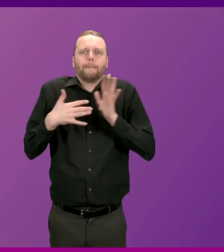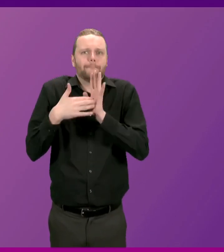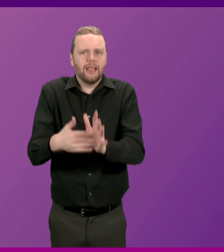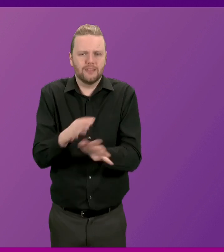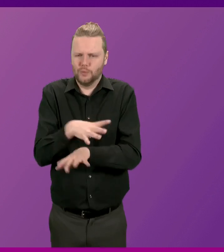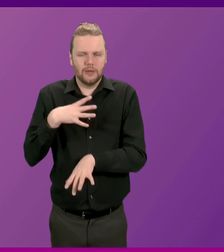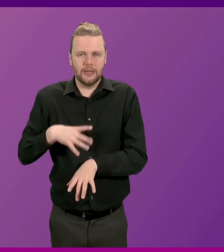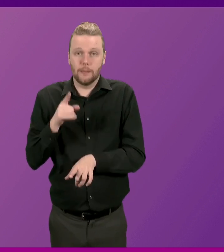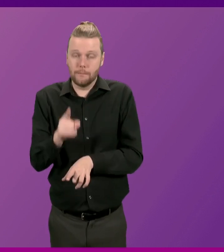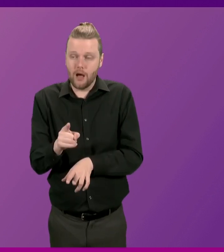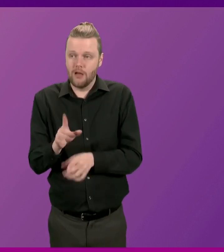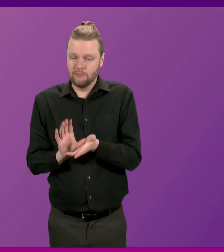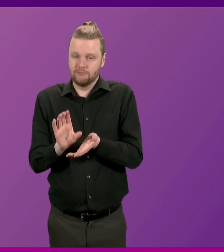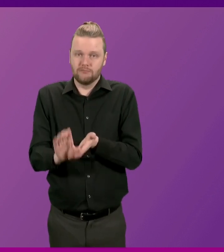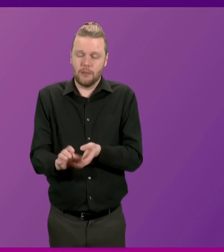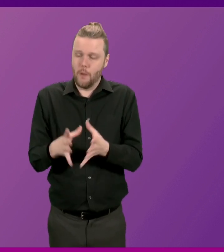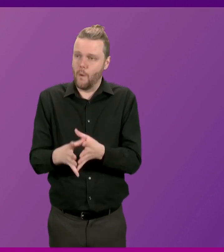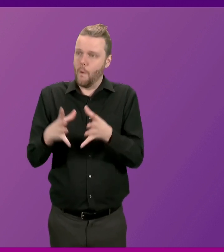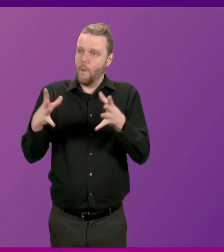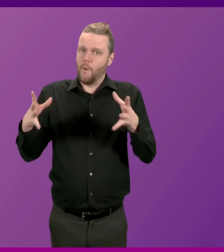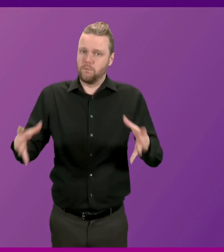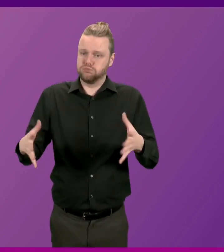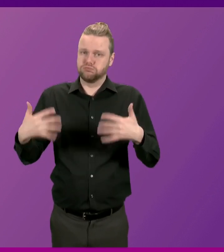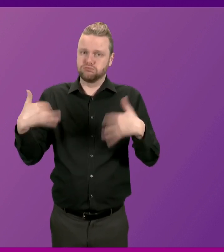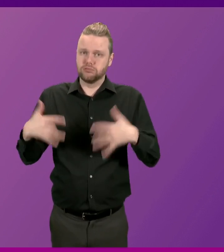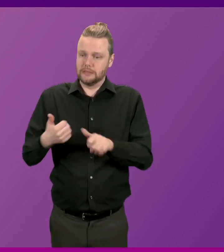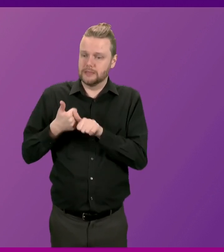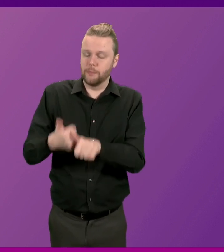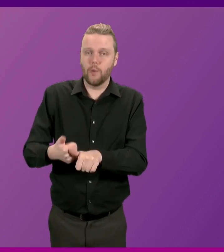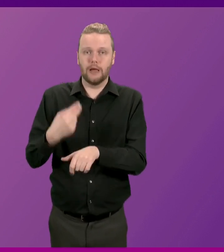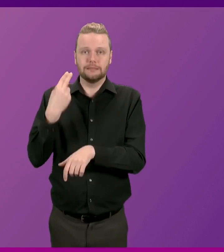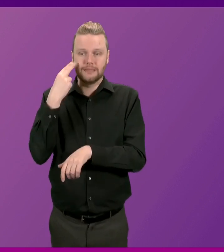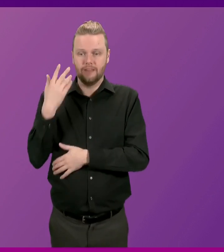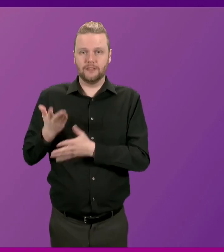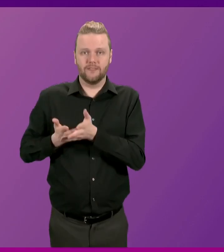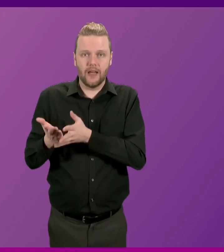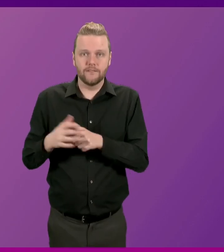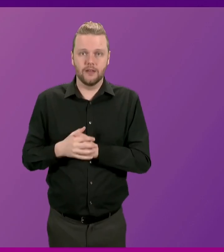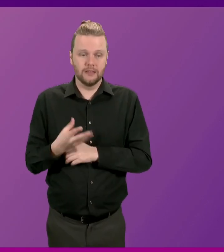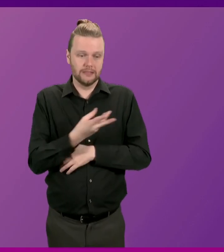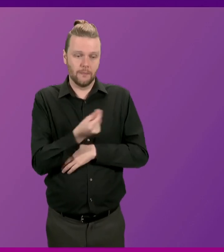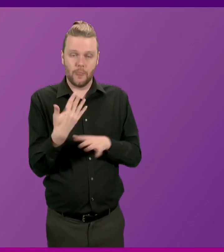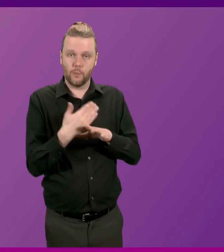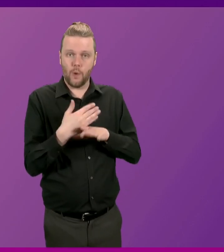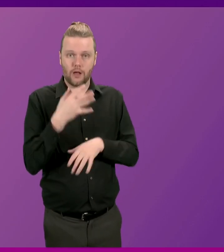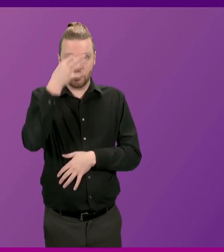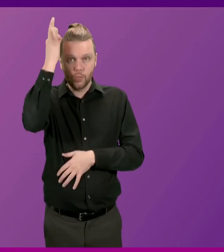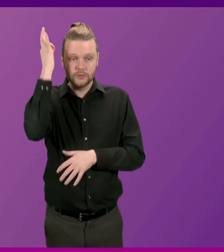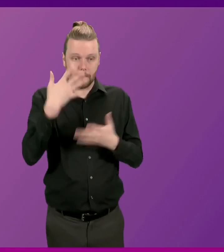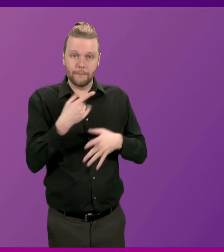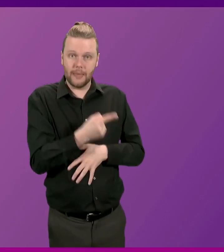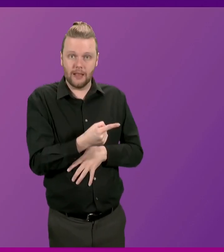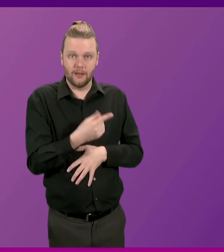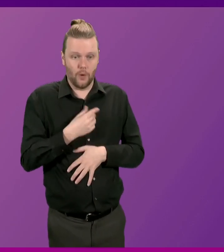but it would make a massive inroad in terms of supporting deaf victim survivors. Some of these things that Lucy's doing are on very